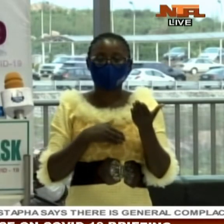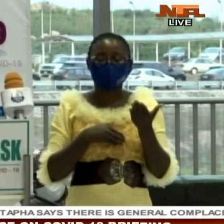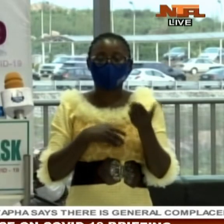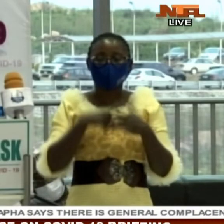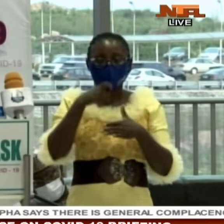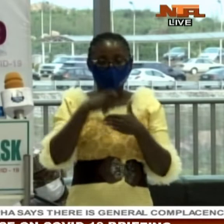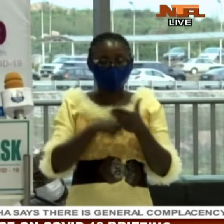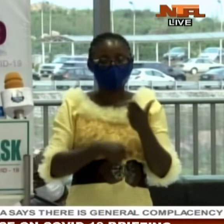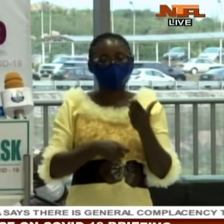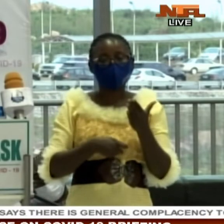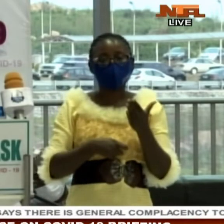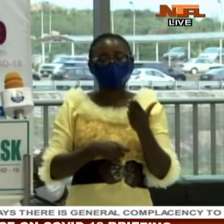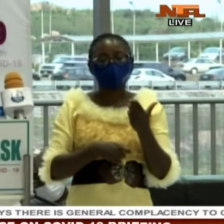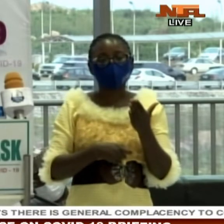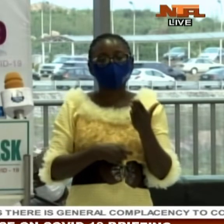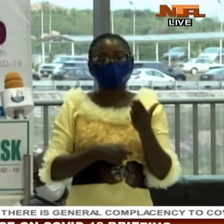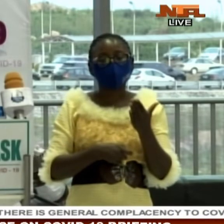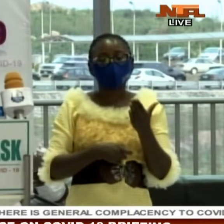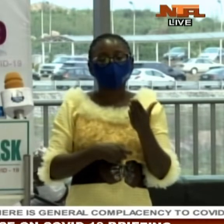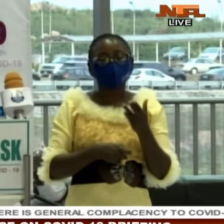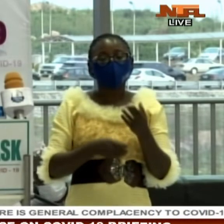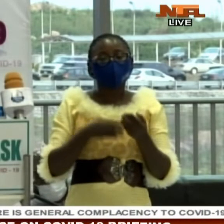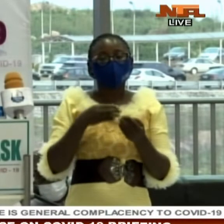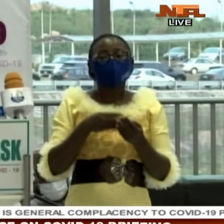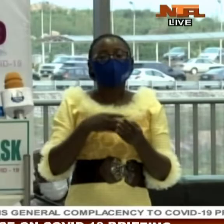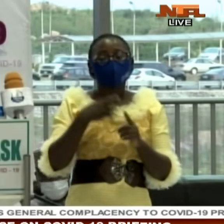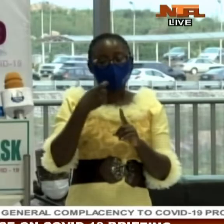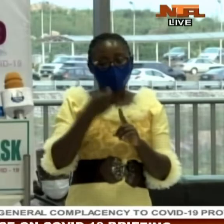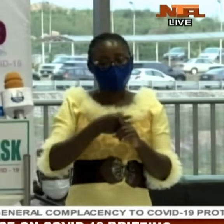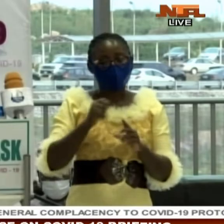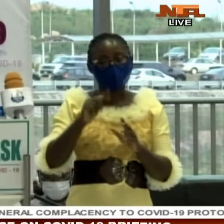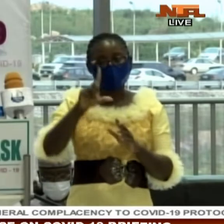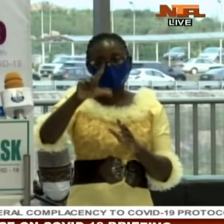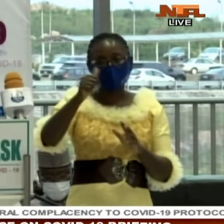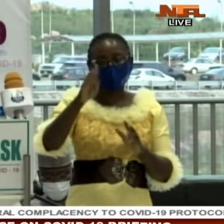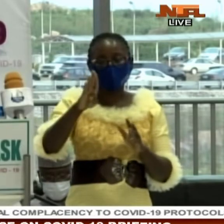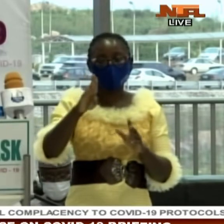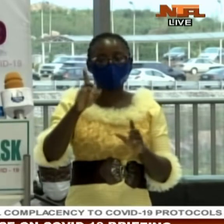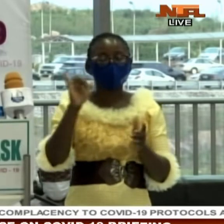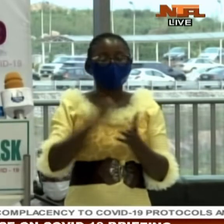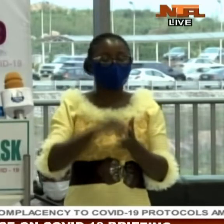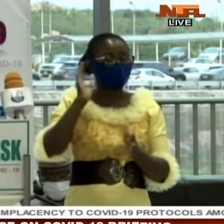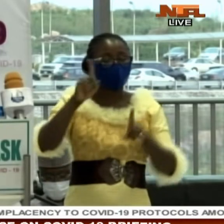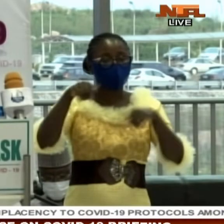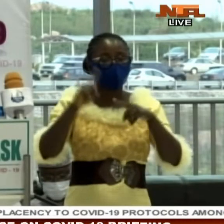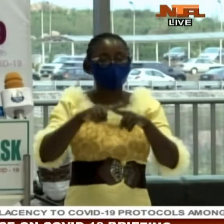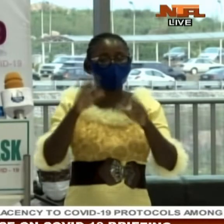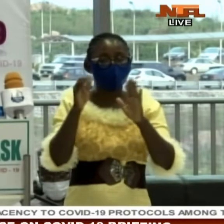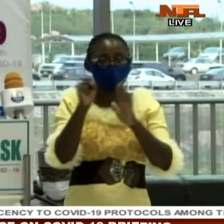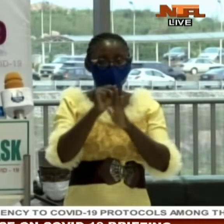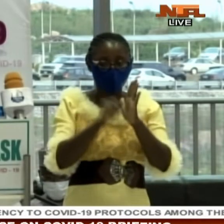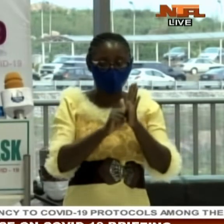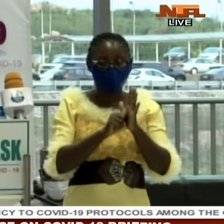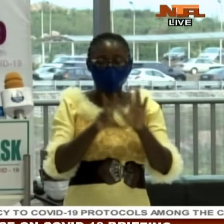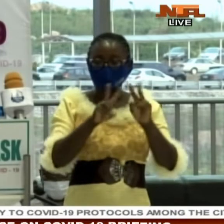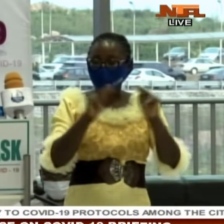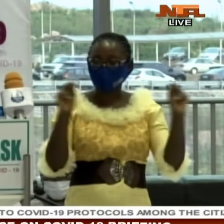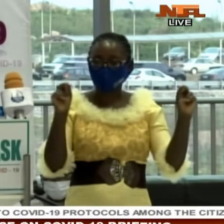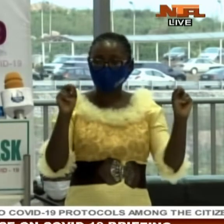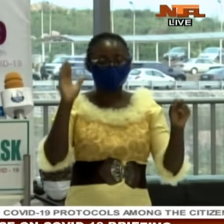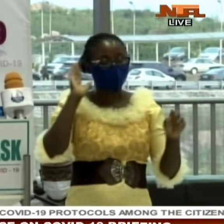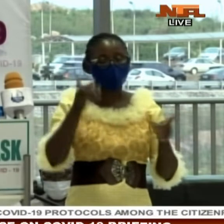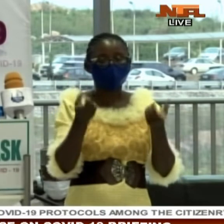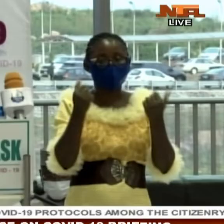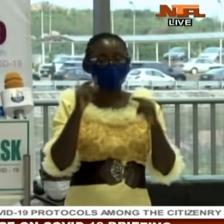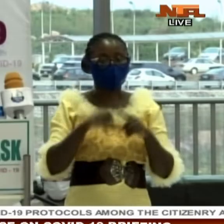cost element for the labs that will go back to the state authorities. None will come to the